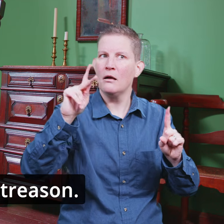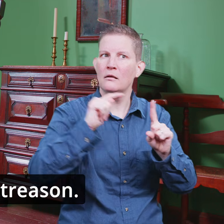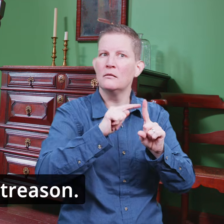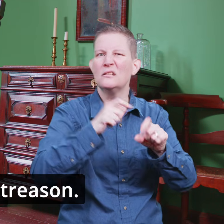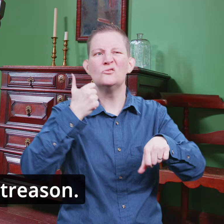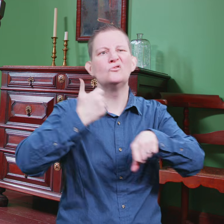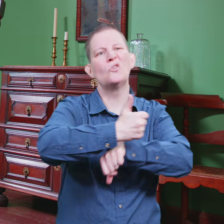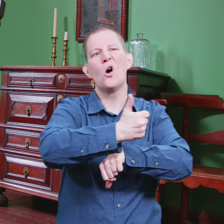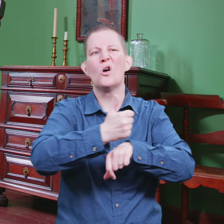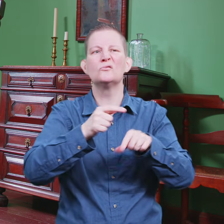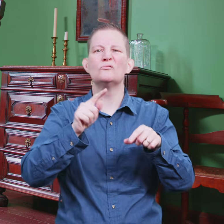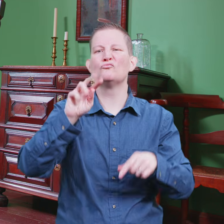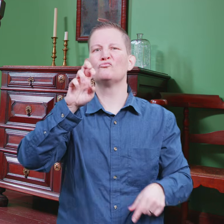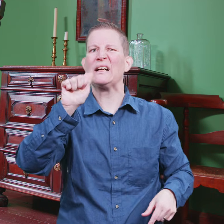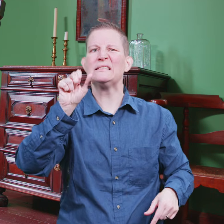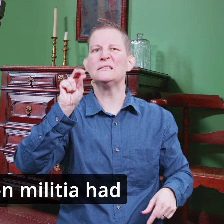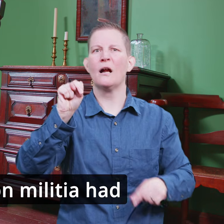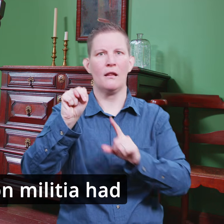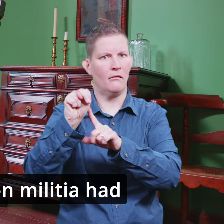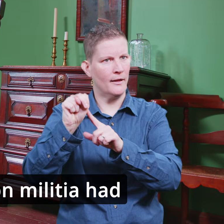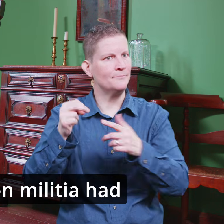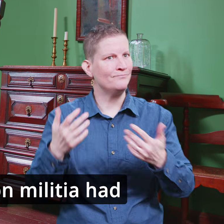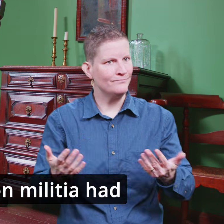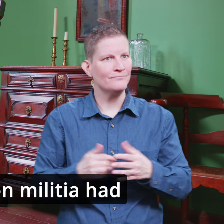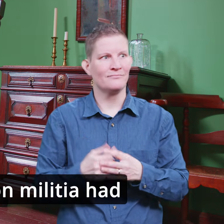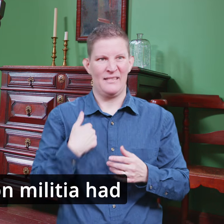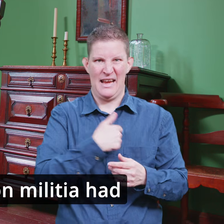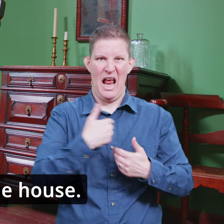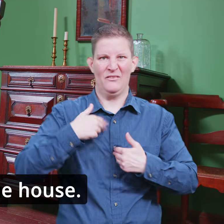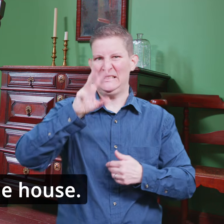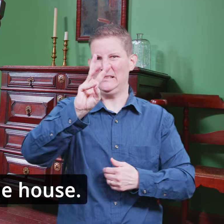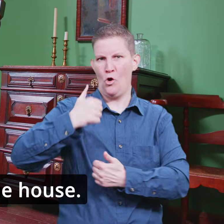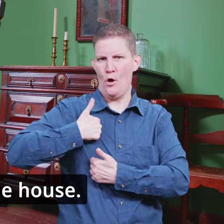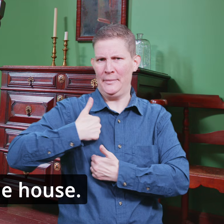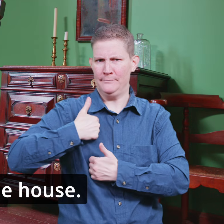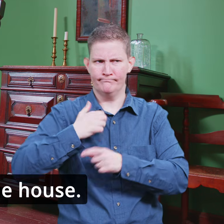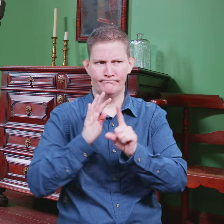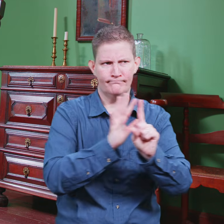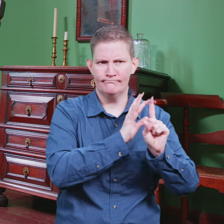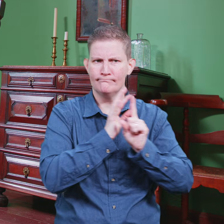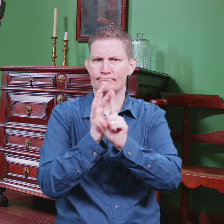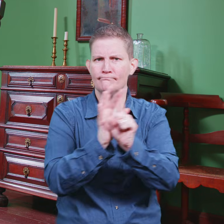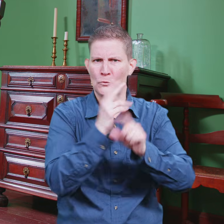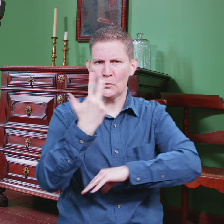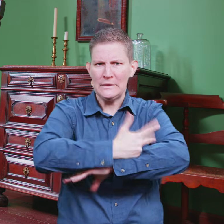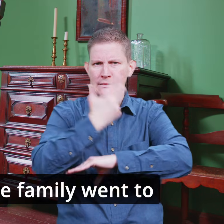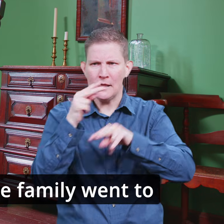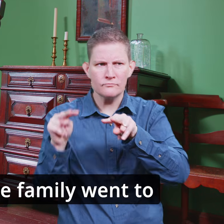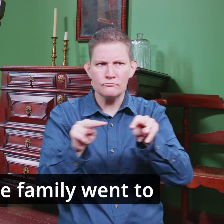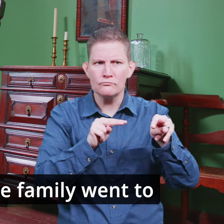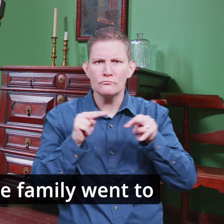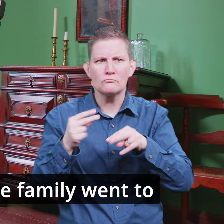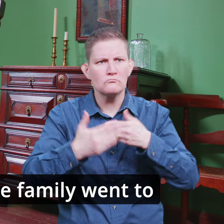Hancock and charge him for treason. As a result, the Lexington militia had 6 men guarding the house.